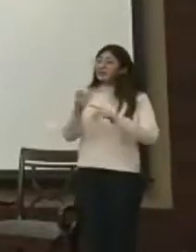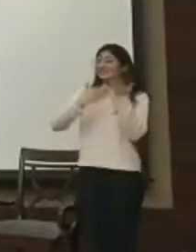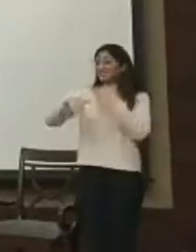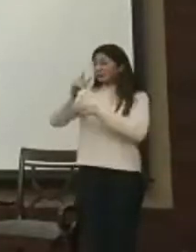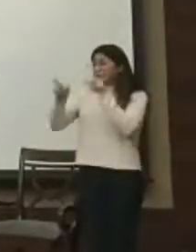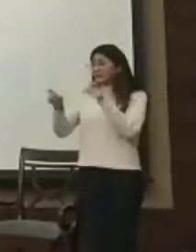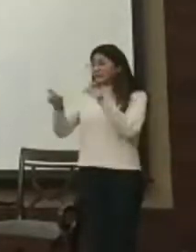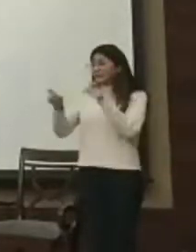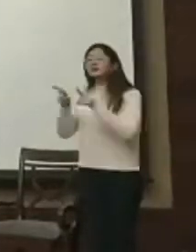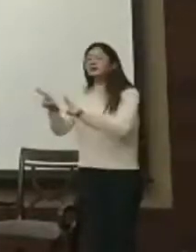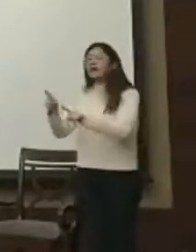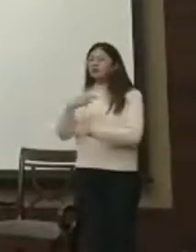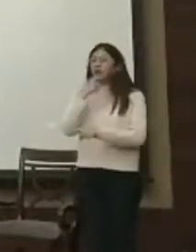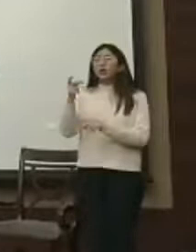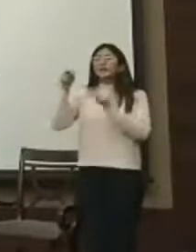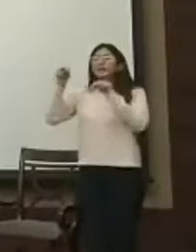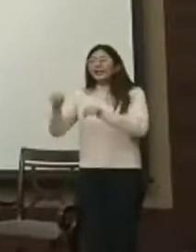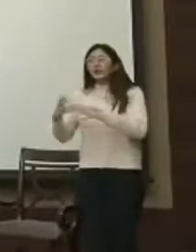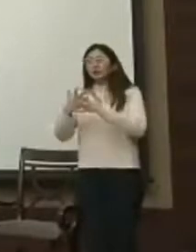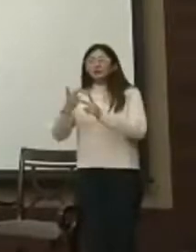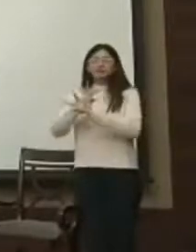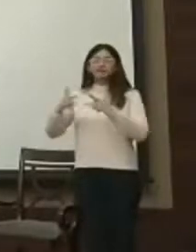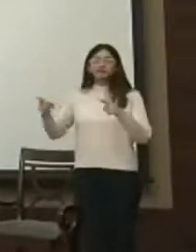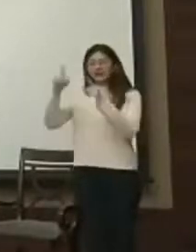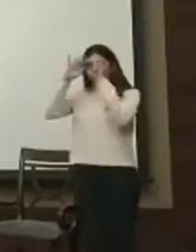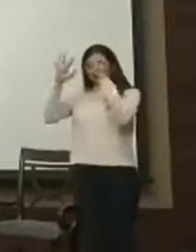perspectives with minimal restrictions or requirement.